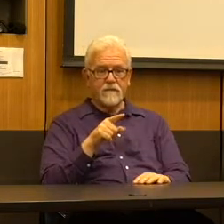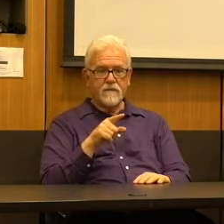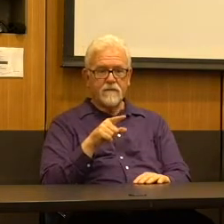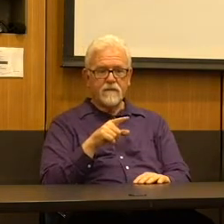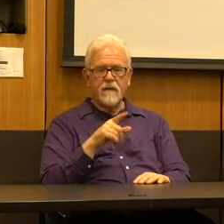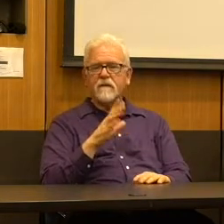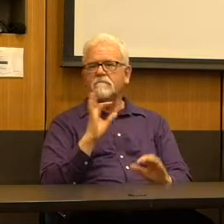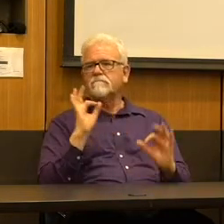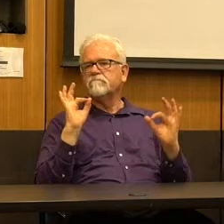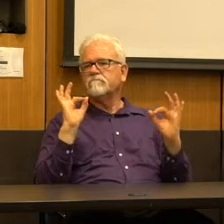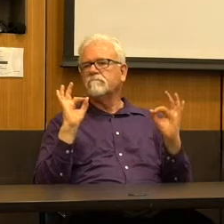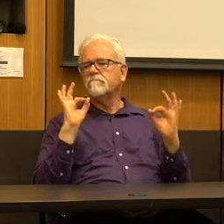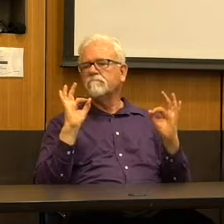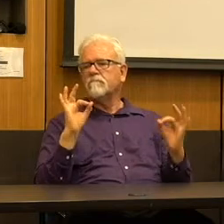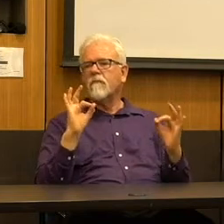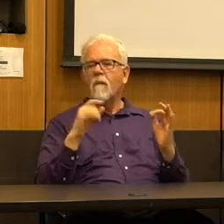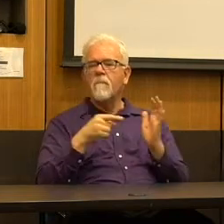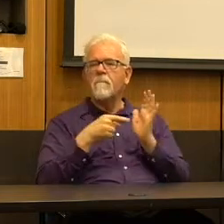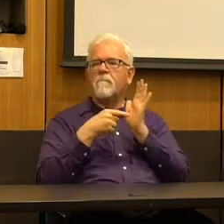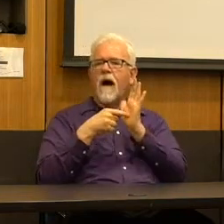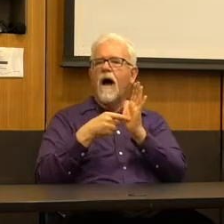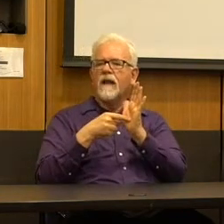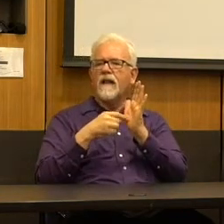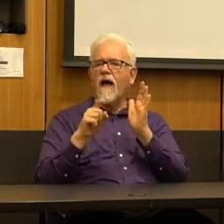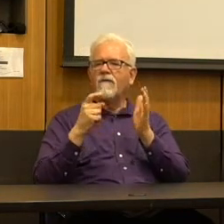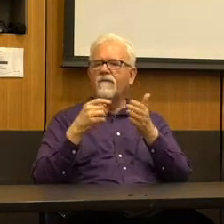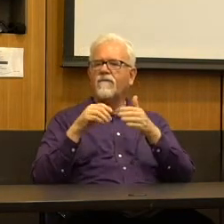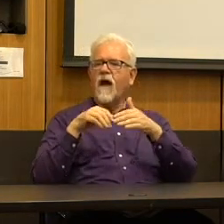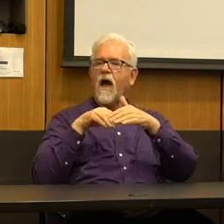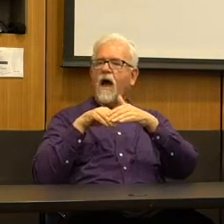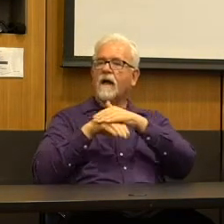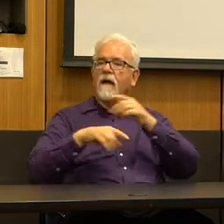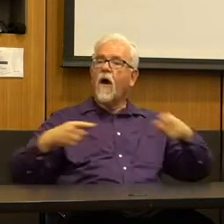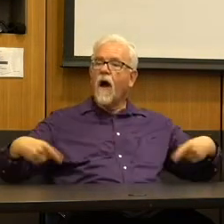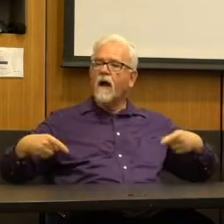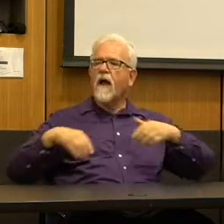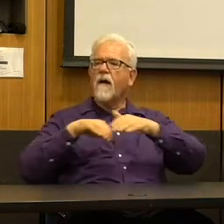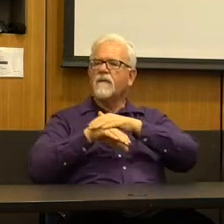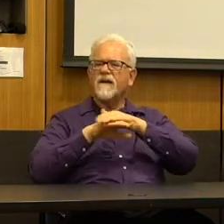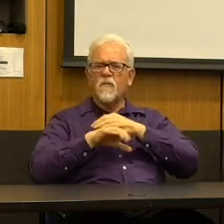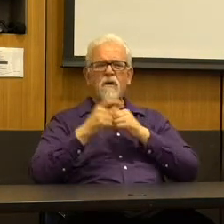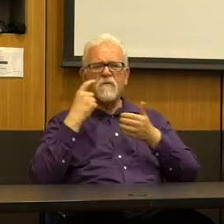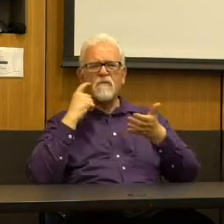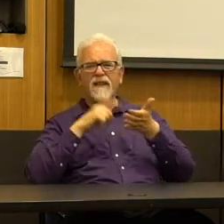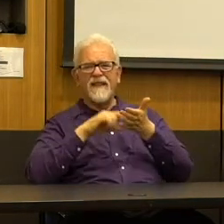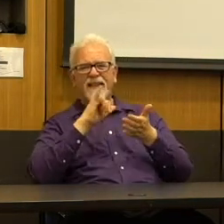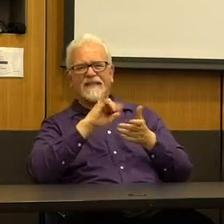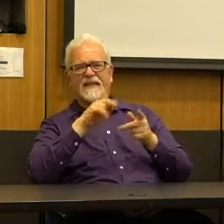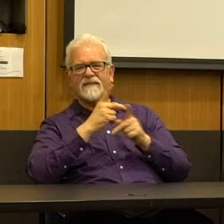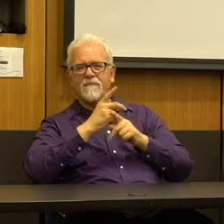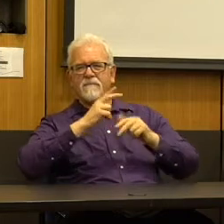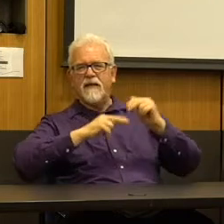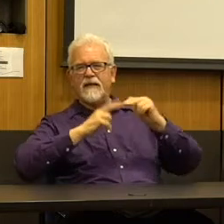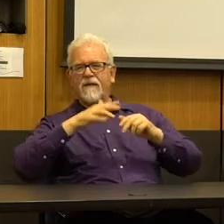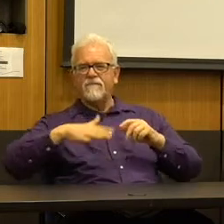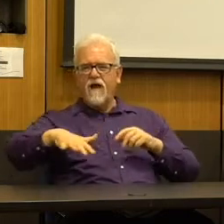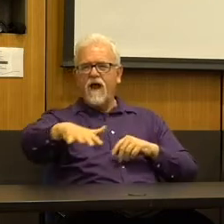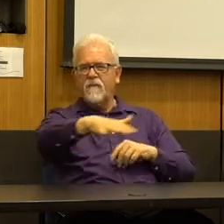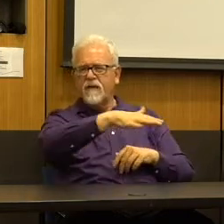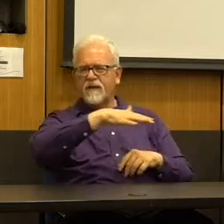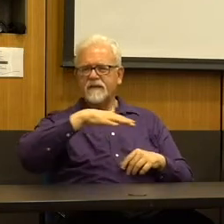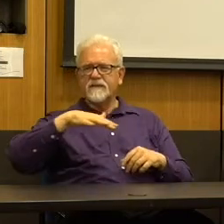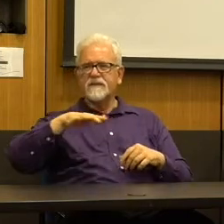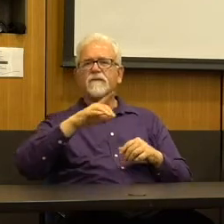a model of accommodation. We would recognize today these kinds of landscapes, you know, these built environments that are